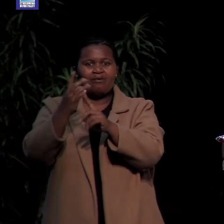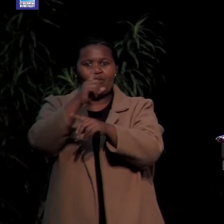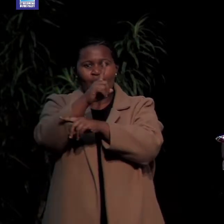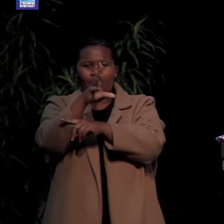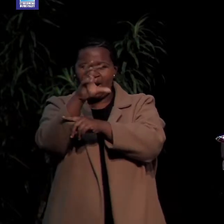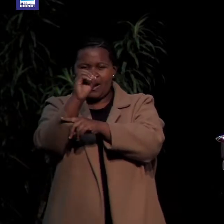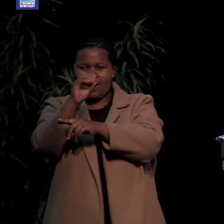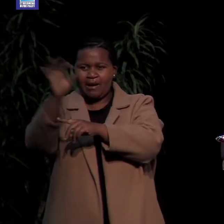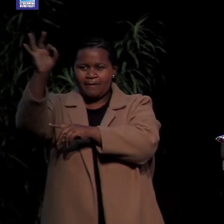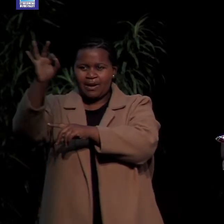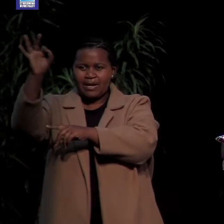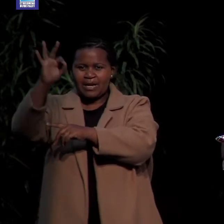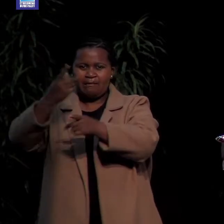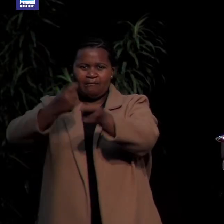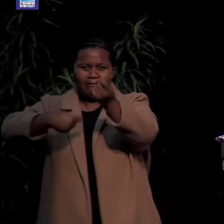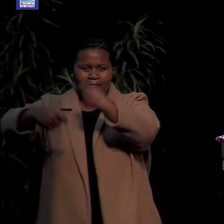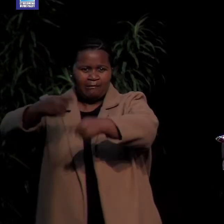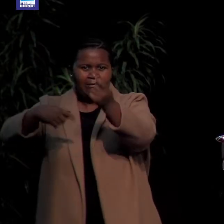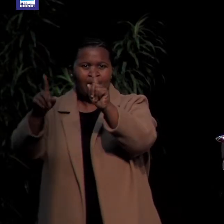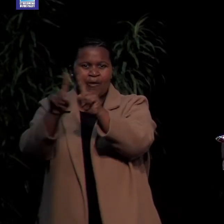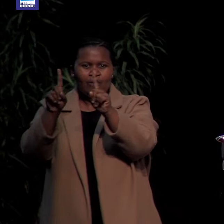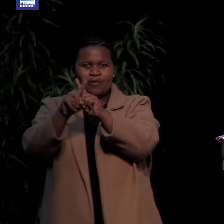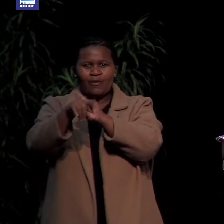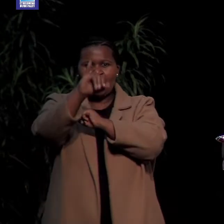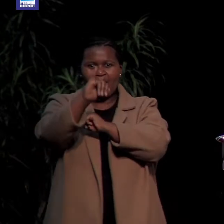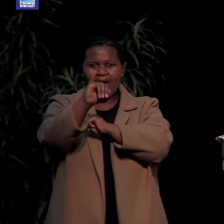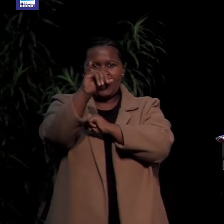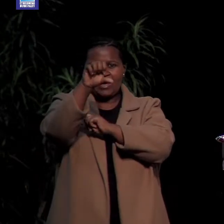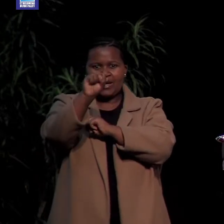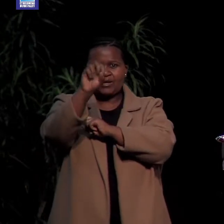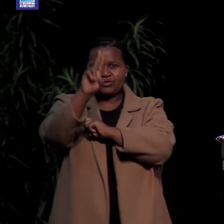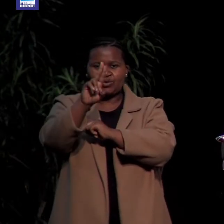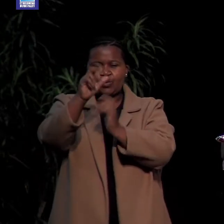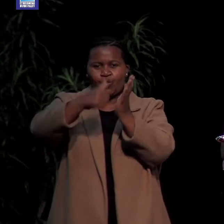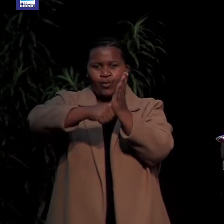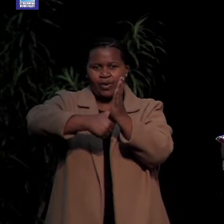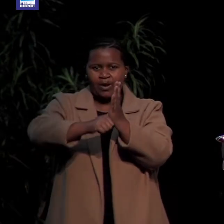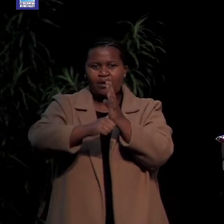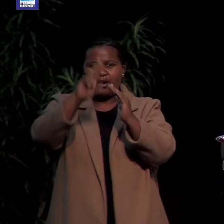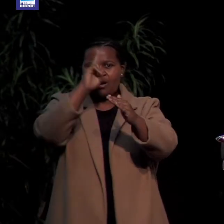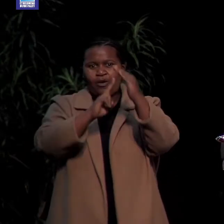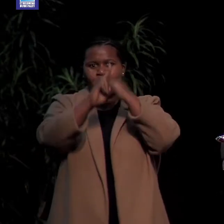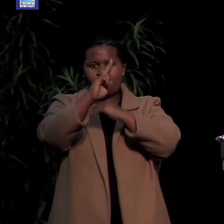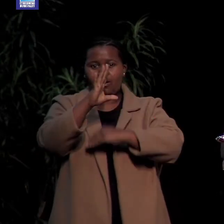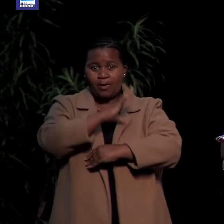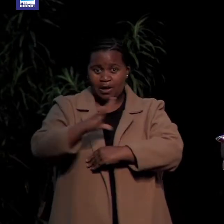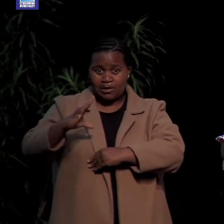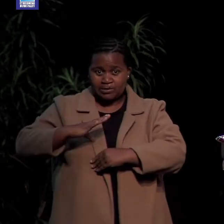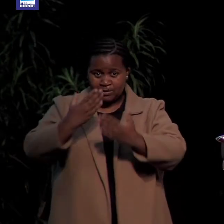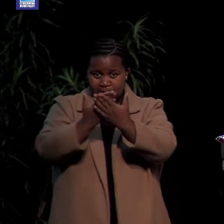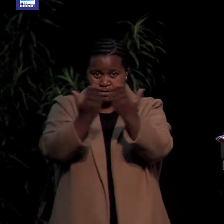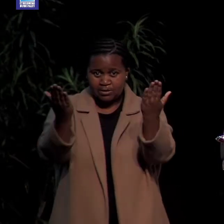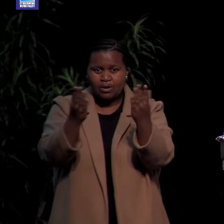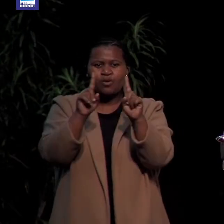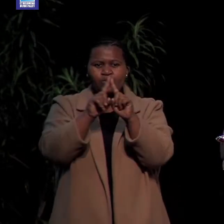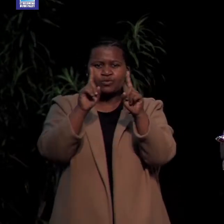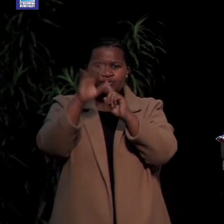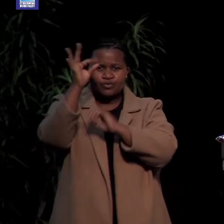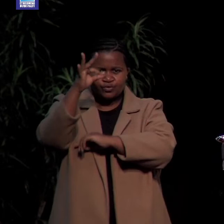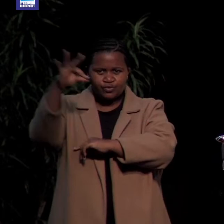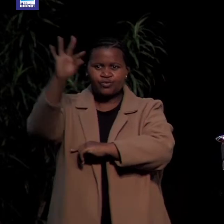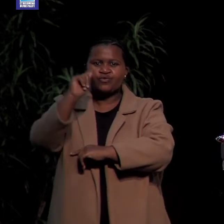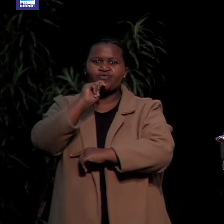the USDG and ISUPG grants. Honorable councillors, it is correct